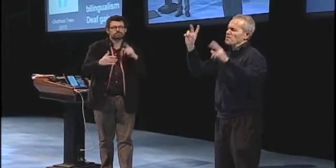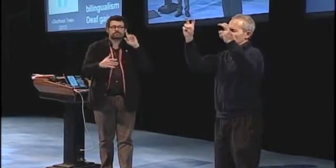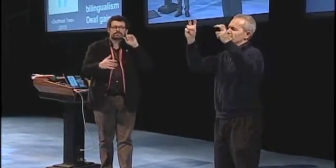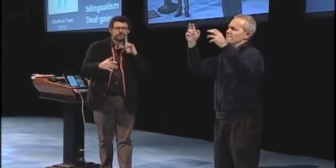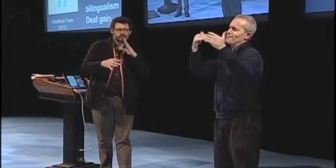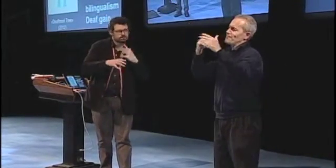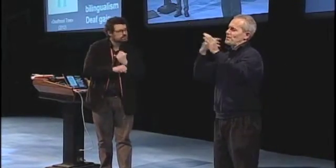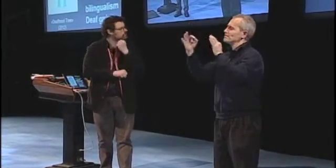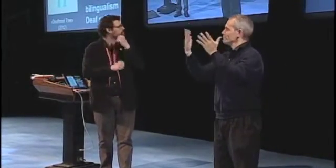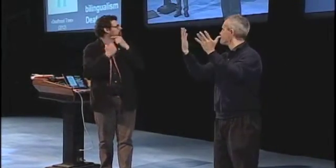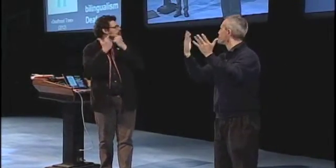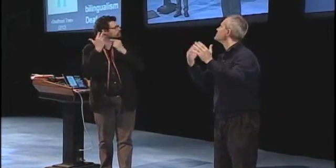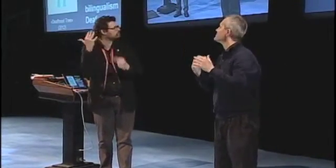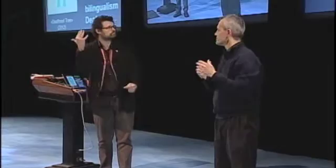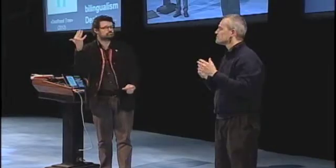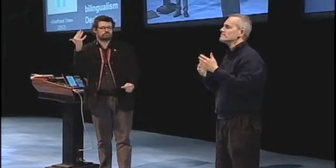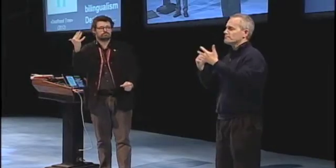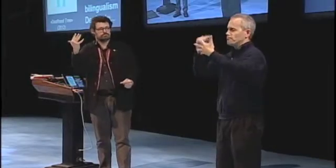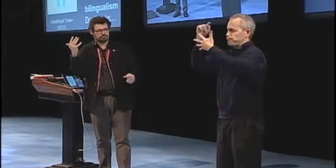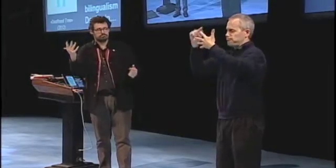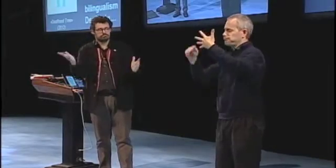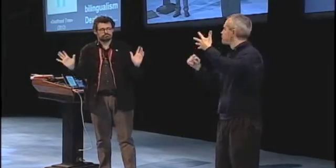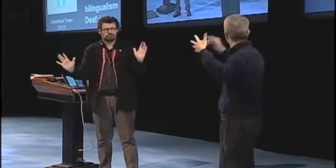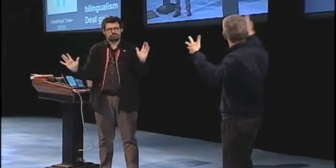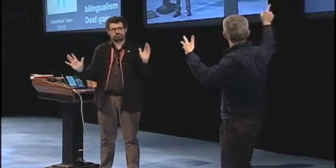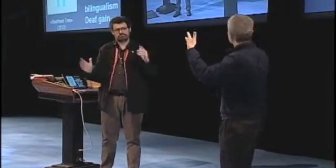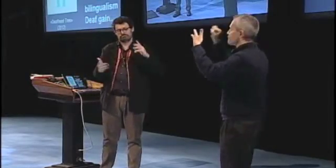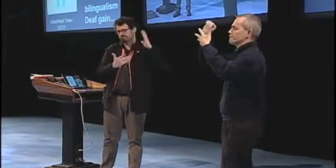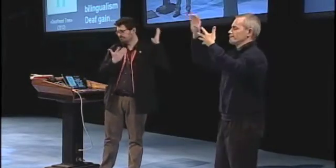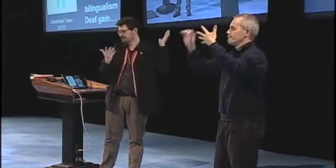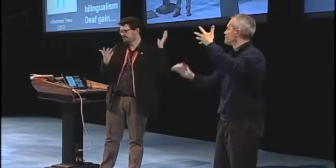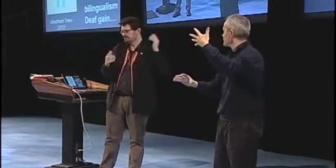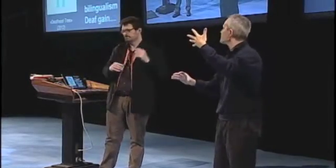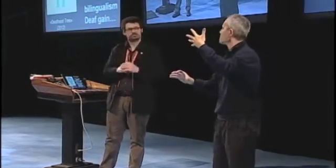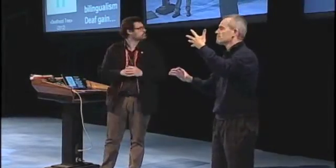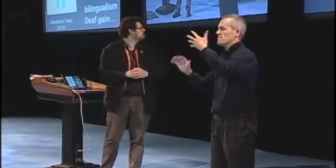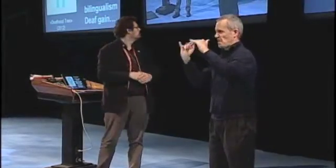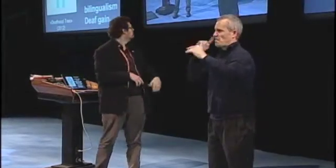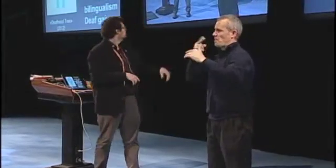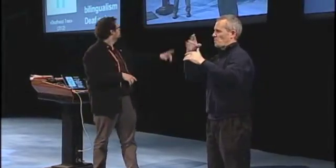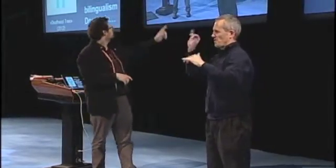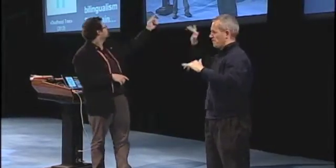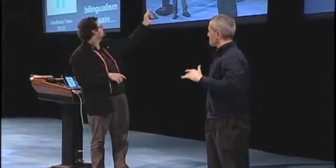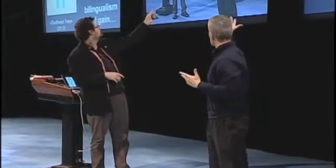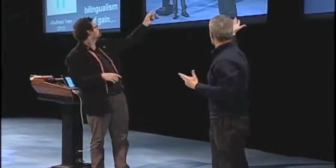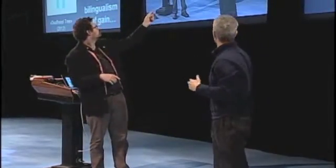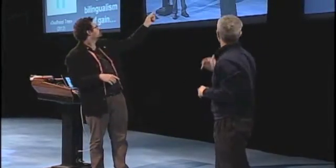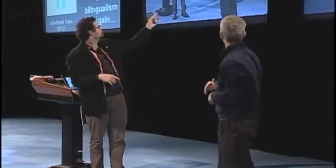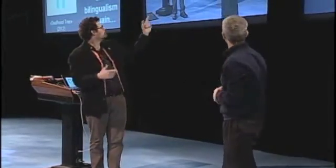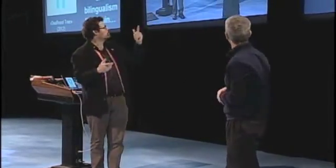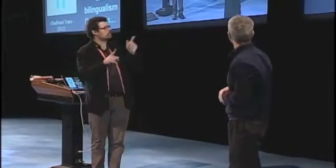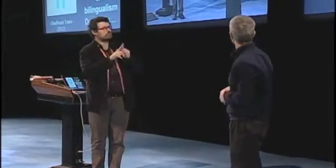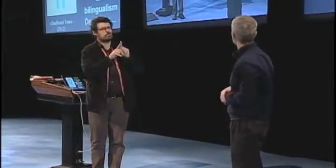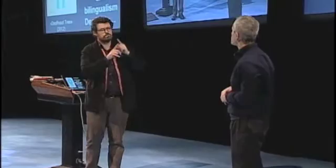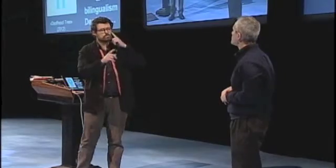this slide basically explains deafhood. As you can see, the major points are there.